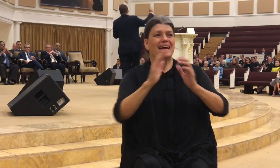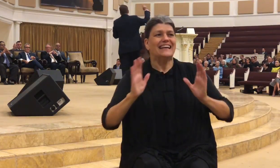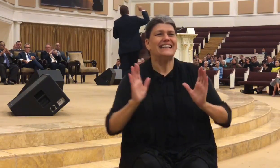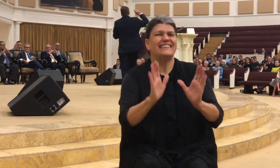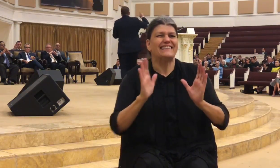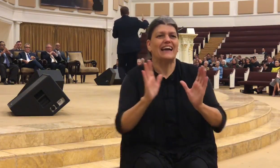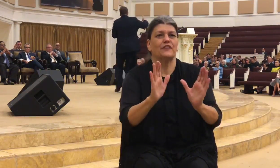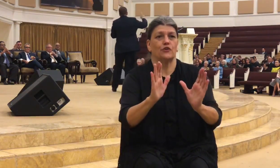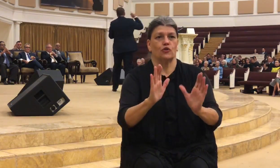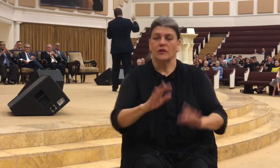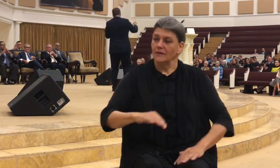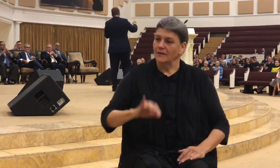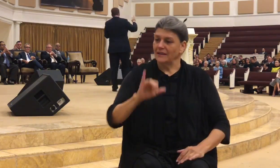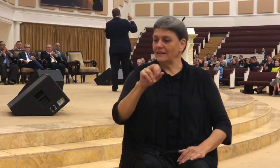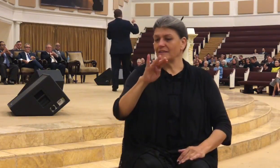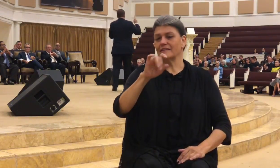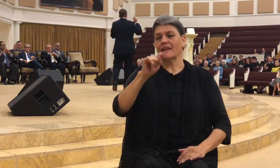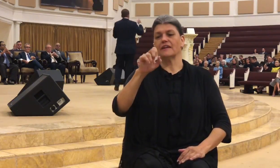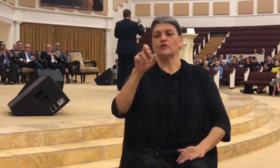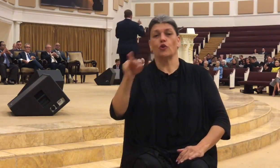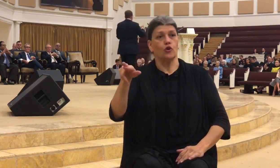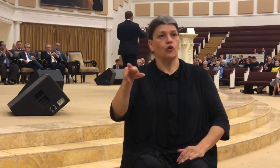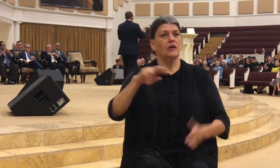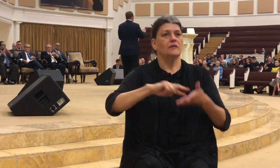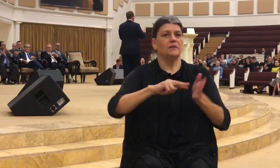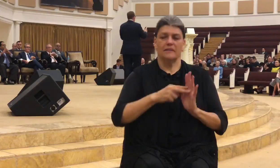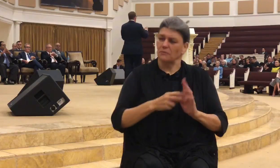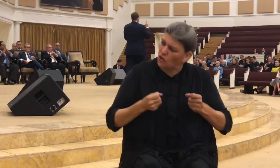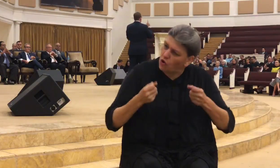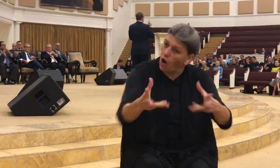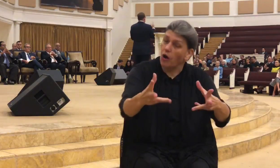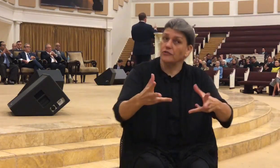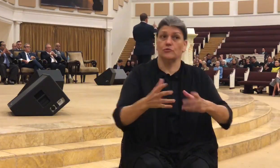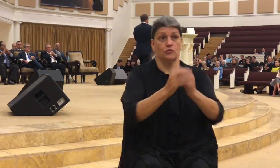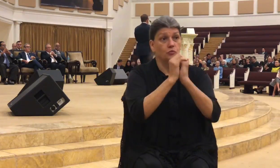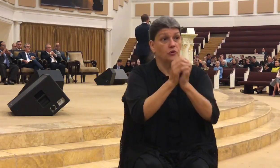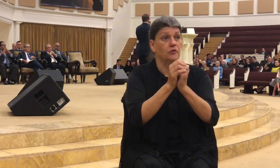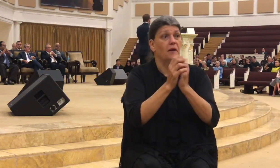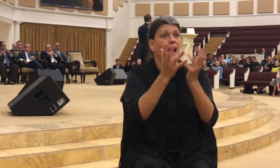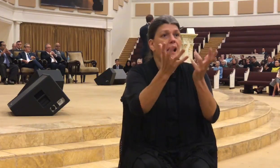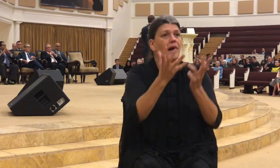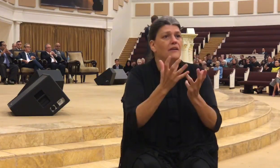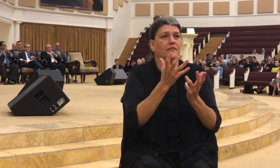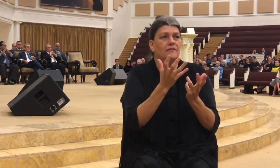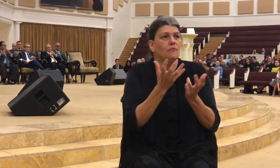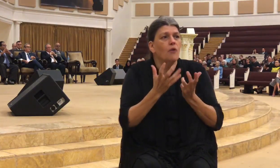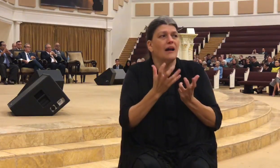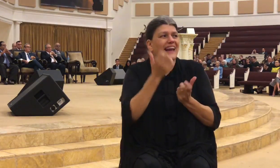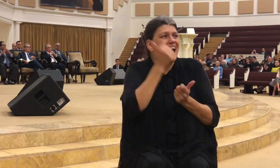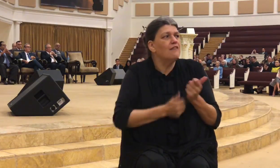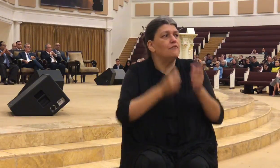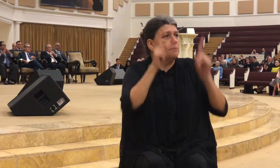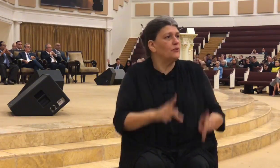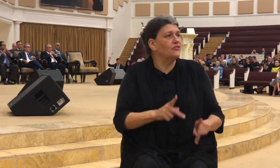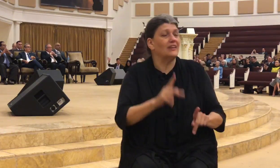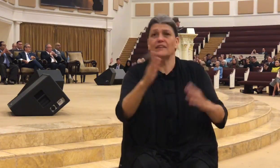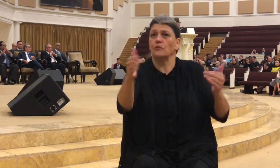I don't want one person leaving this room tonight without giving God some great